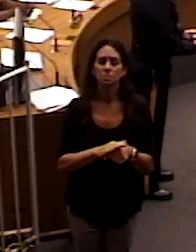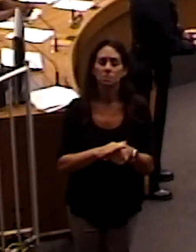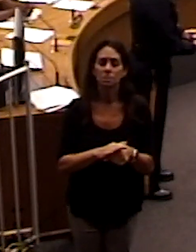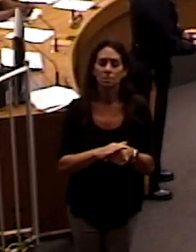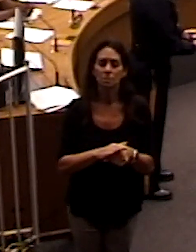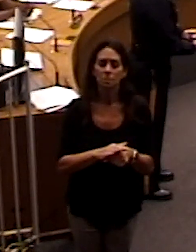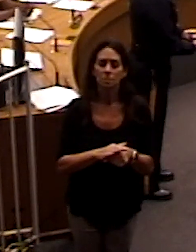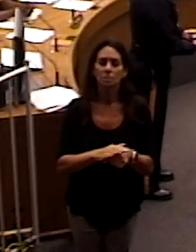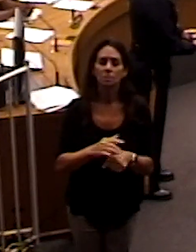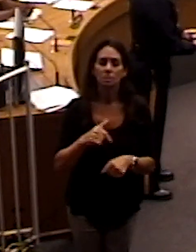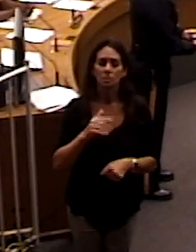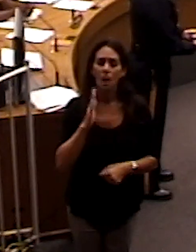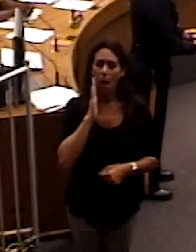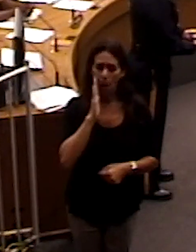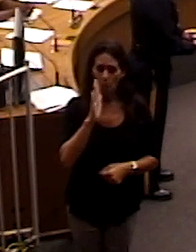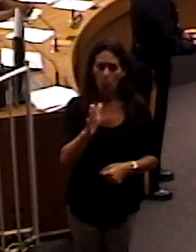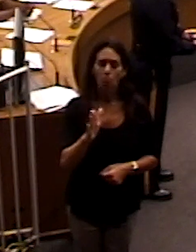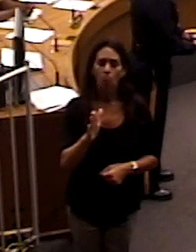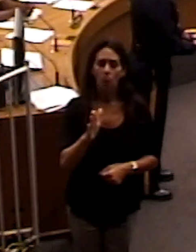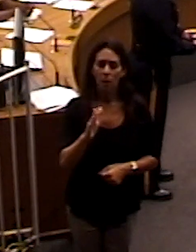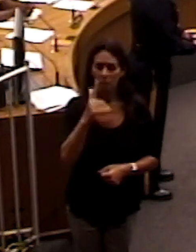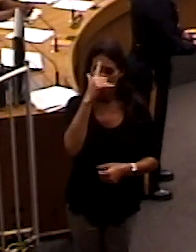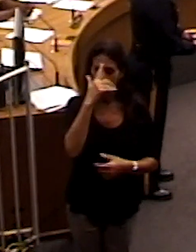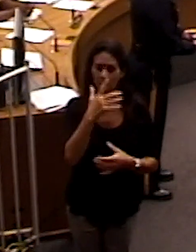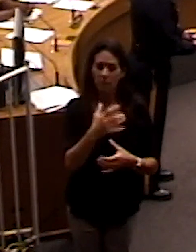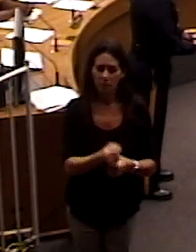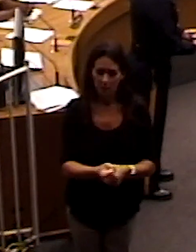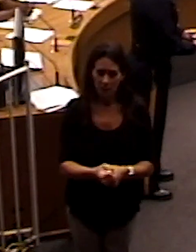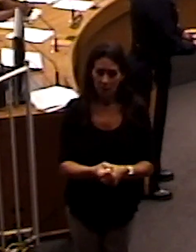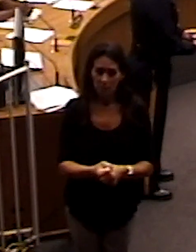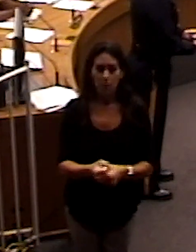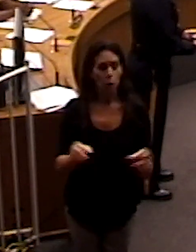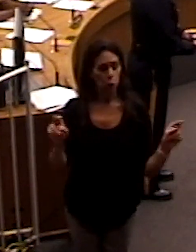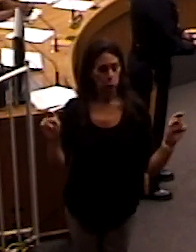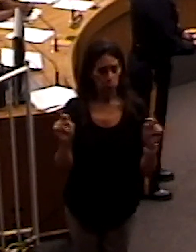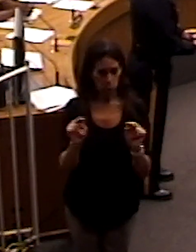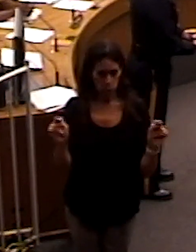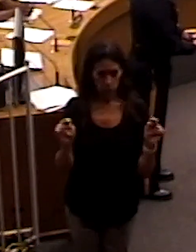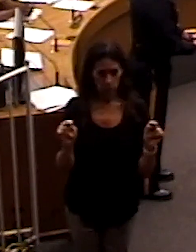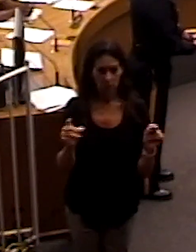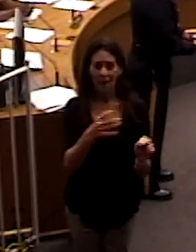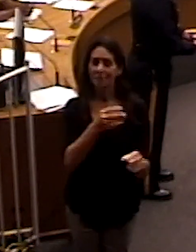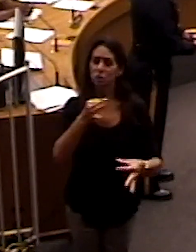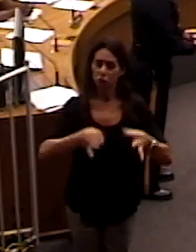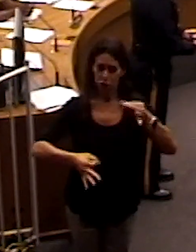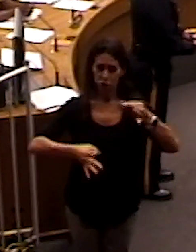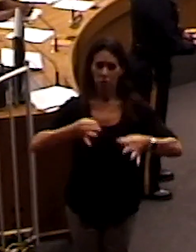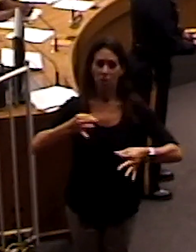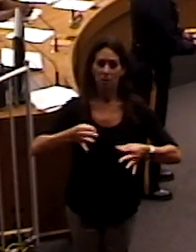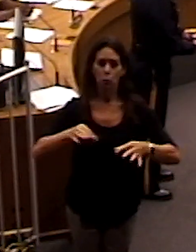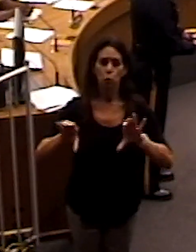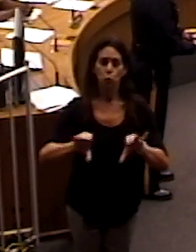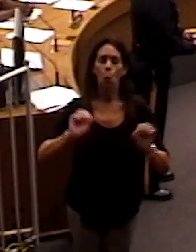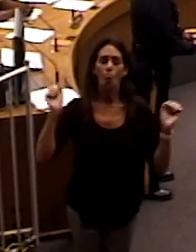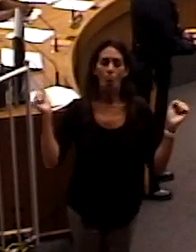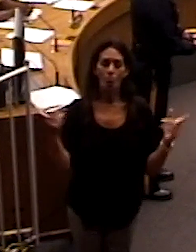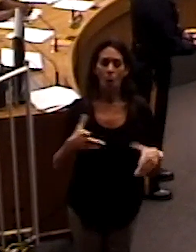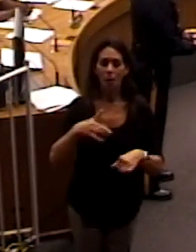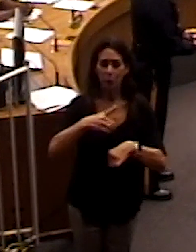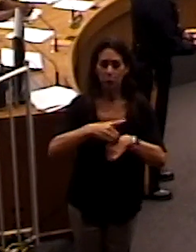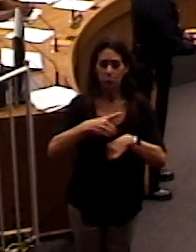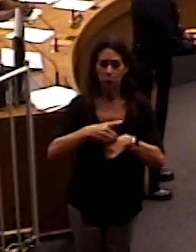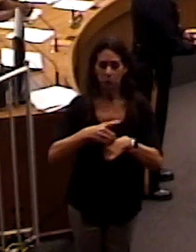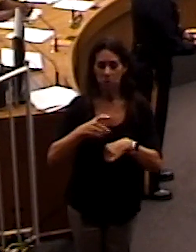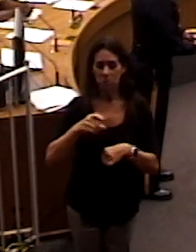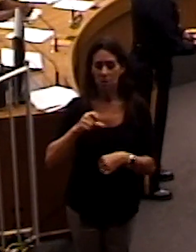affirm. That I will faithfully. That I will faithfully. Impartially. Impartially. And justly. And justly. Perform all the duties. Perform